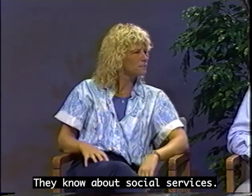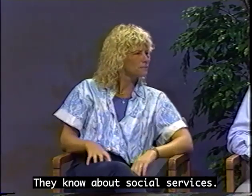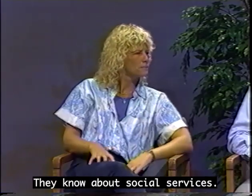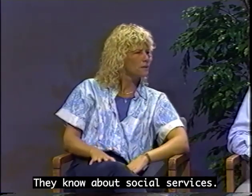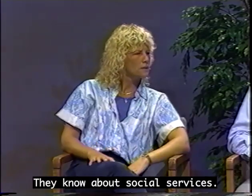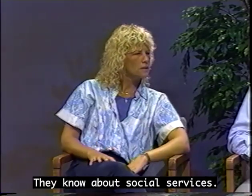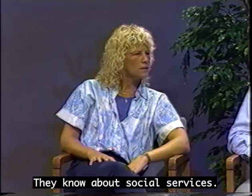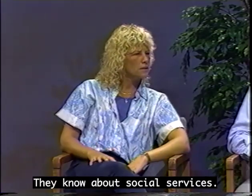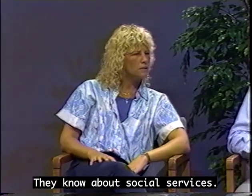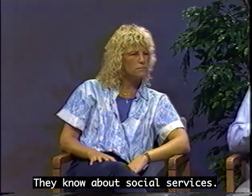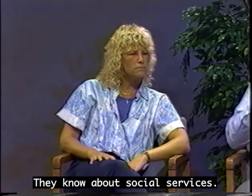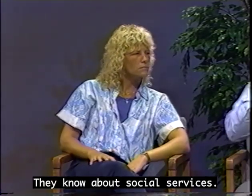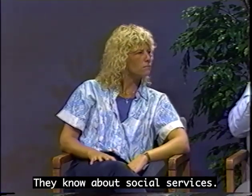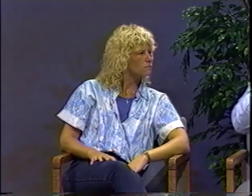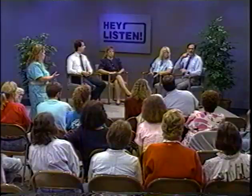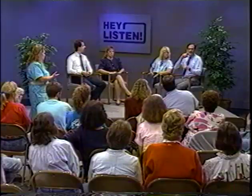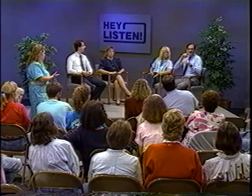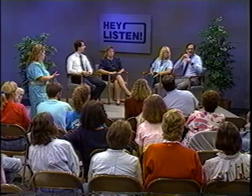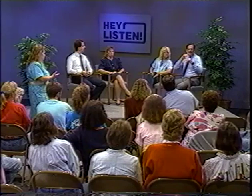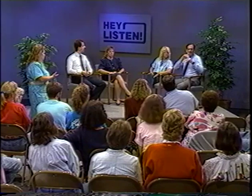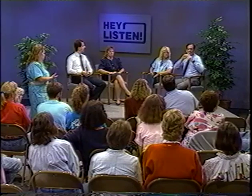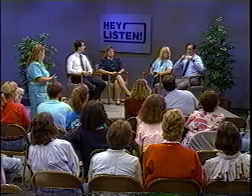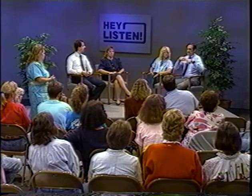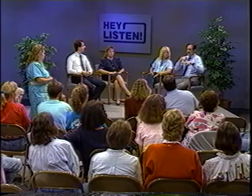They know about social services.